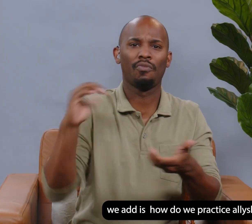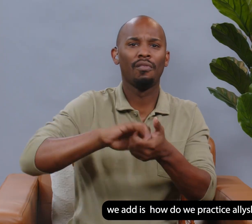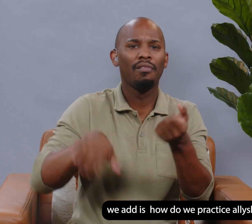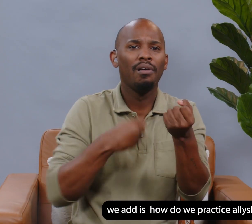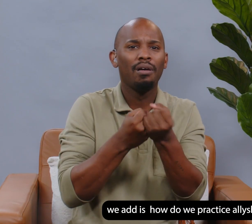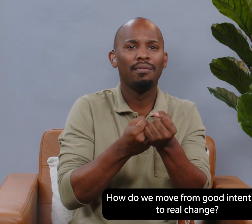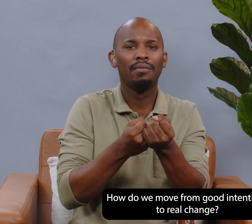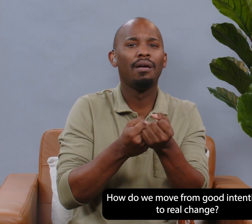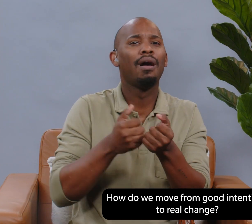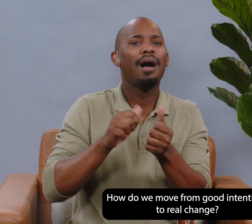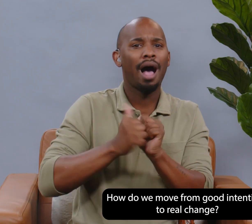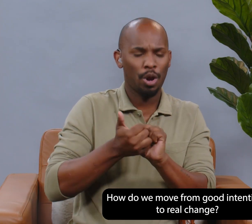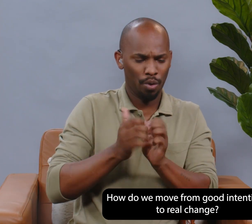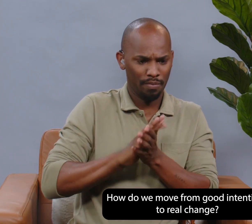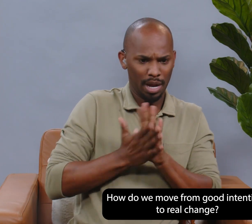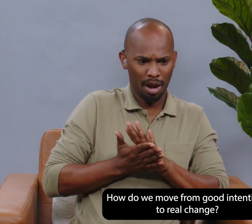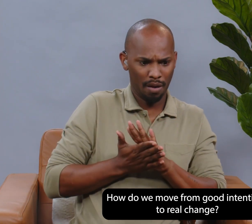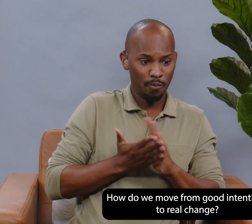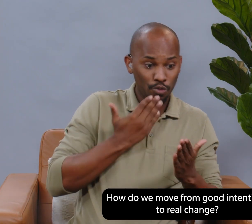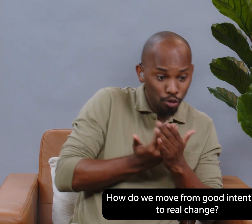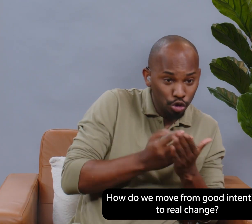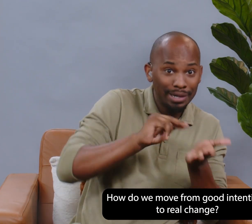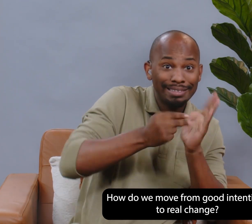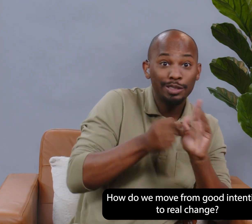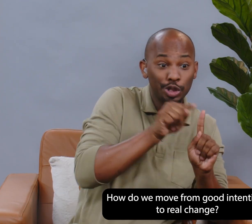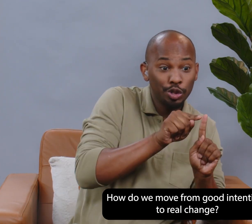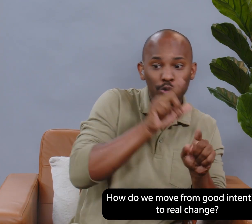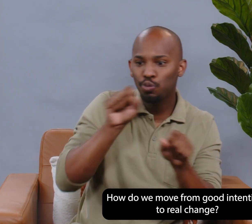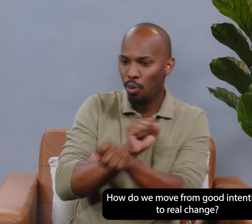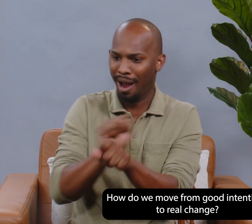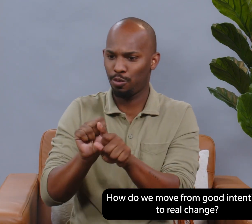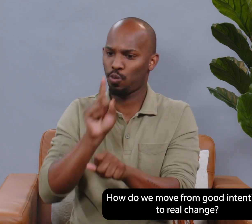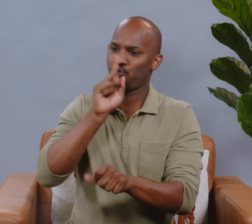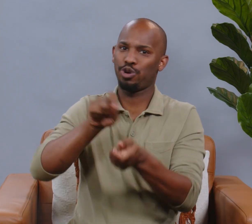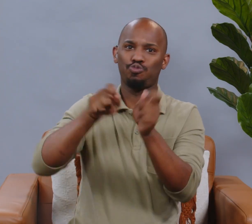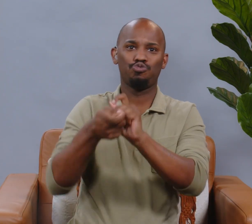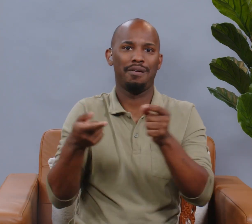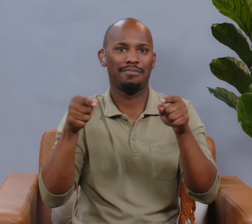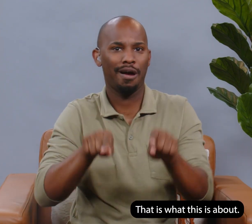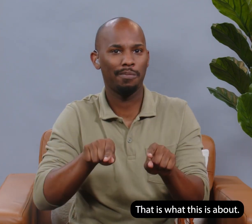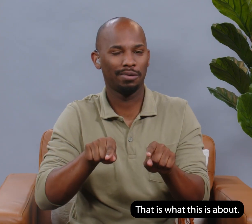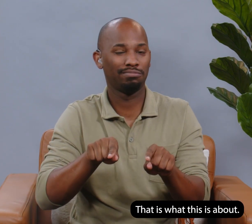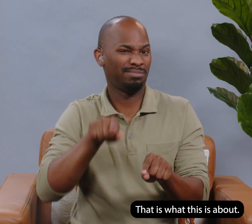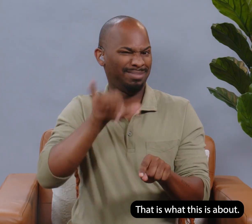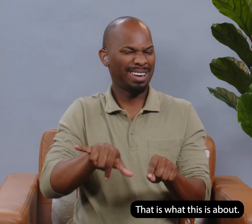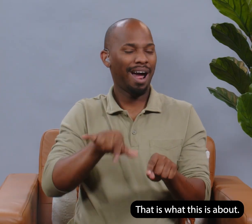allyship? How do we move from good intention to real change? That is what this is